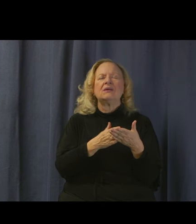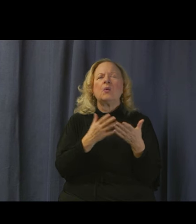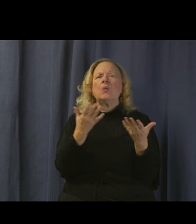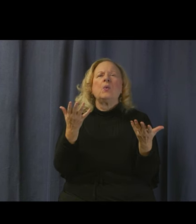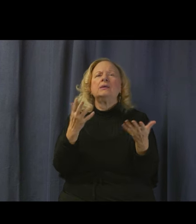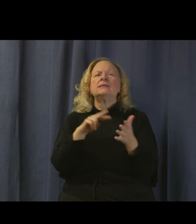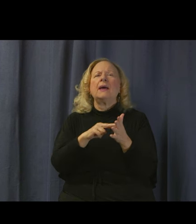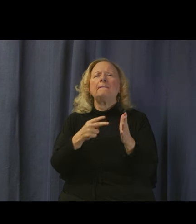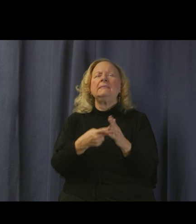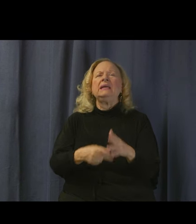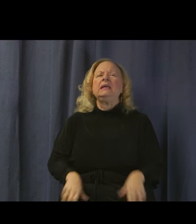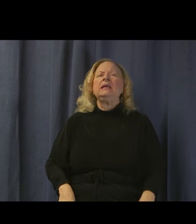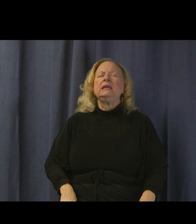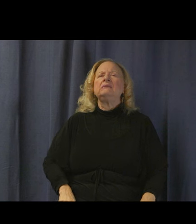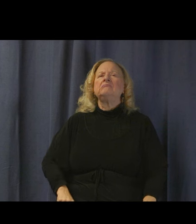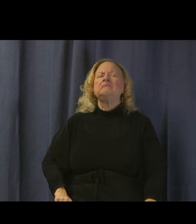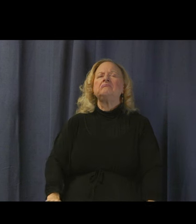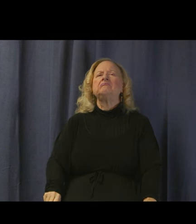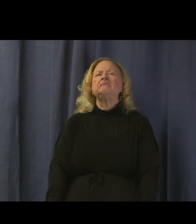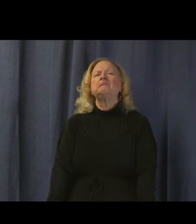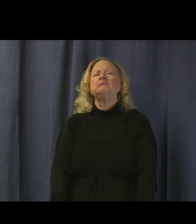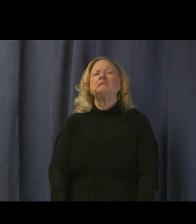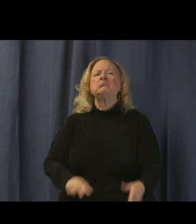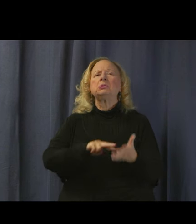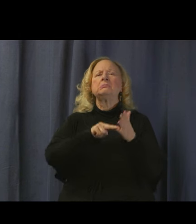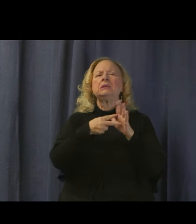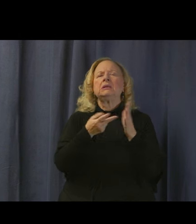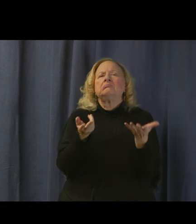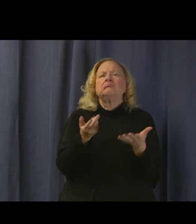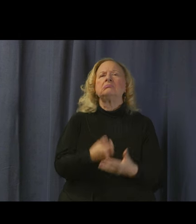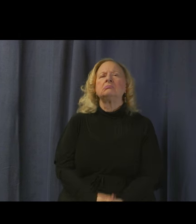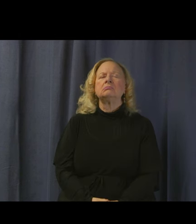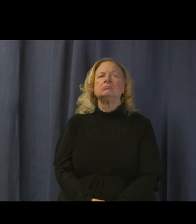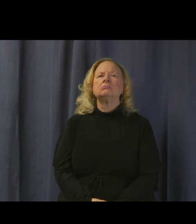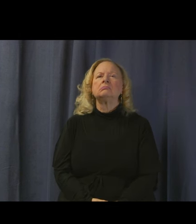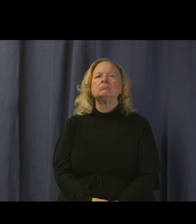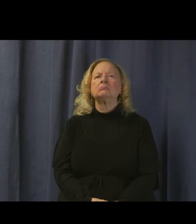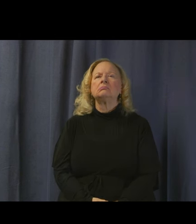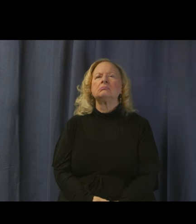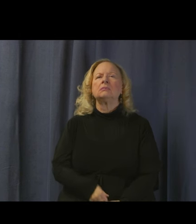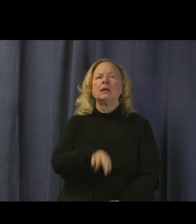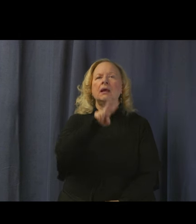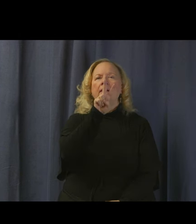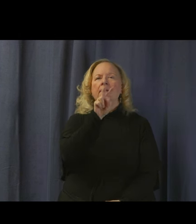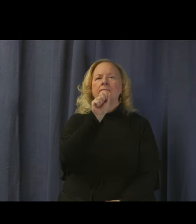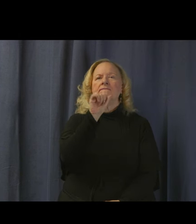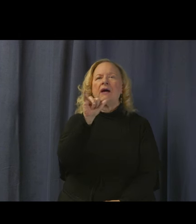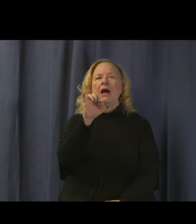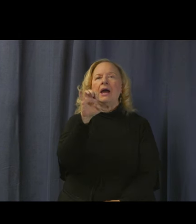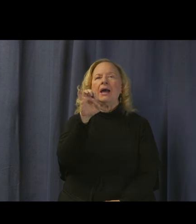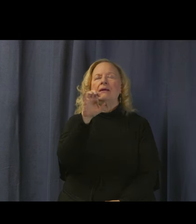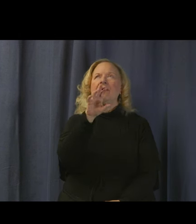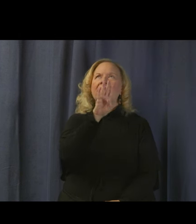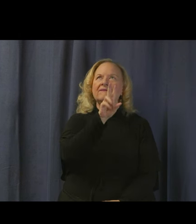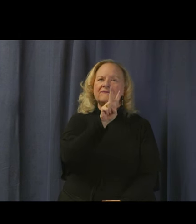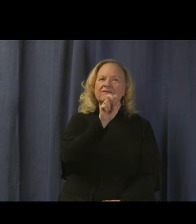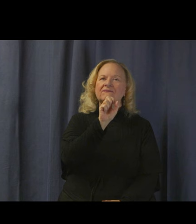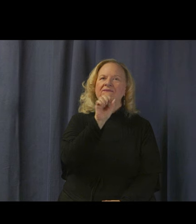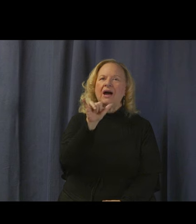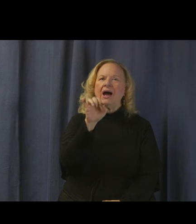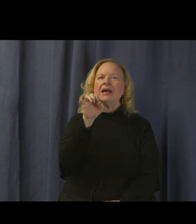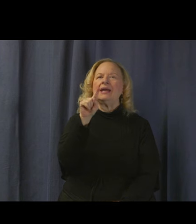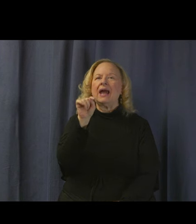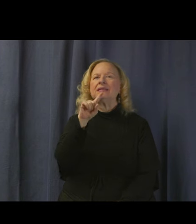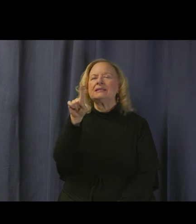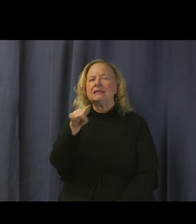And what does that word say? Vayetze. That's right.